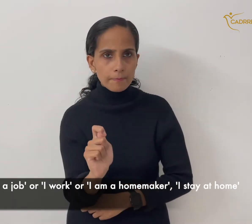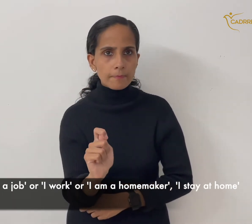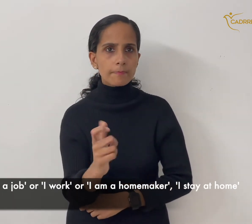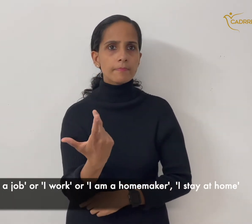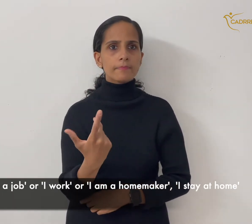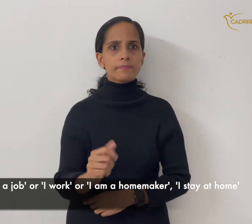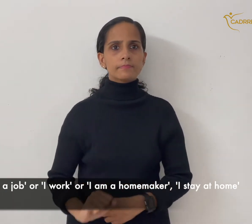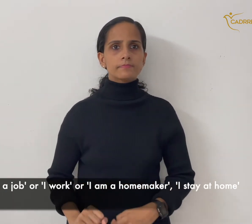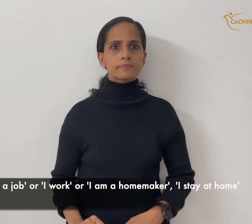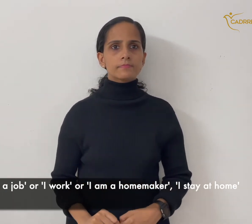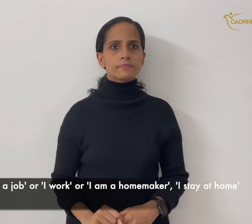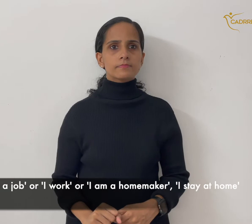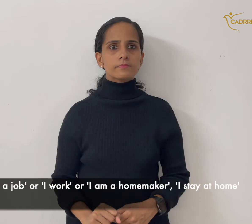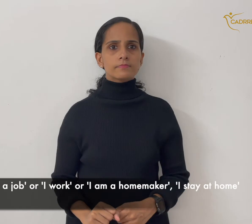at home.